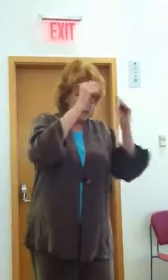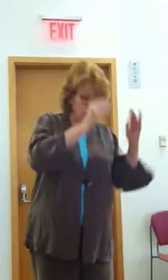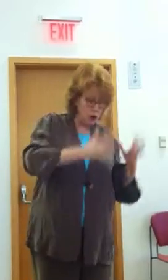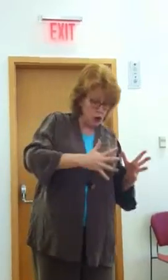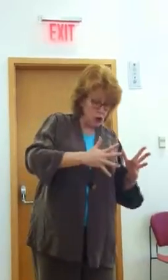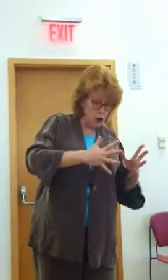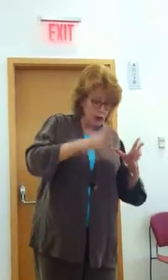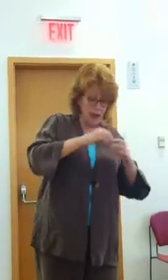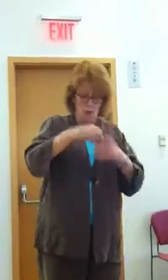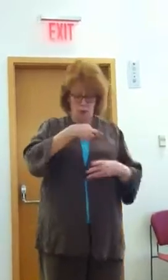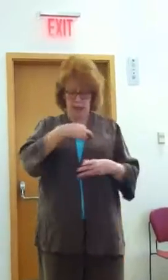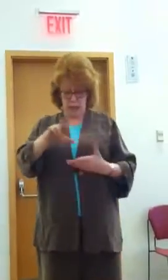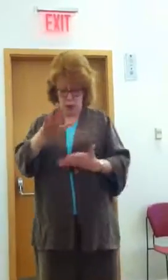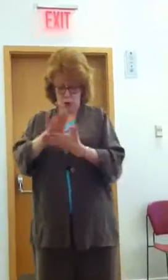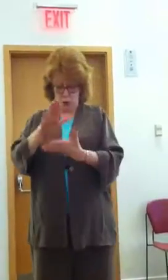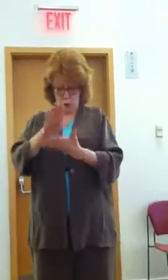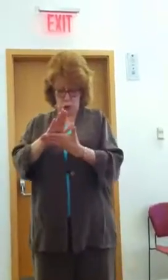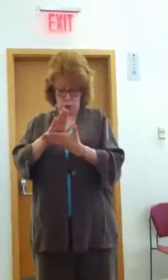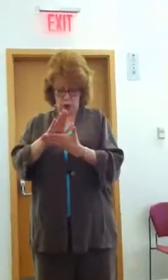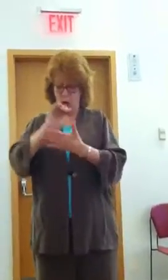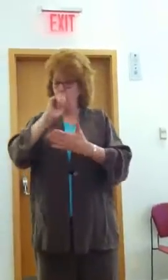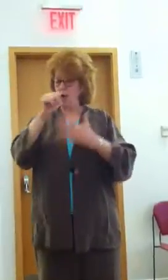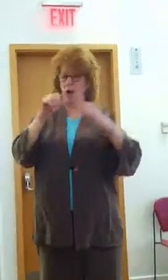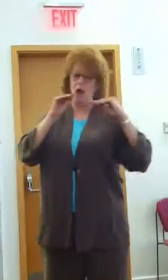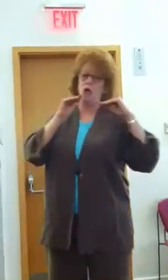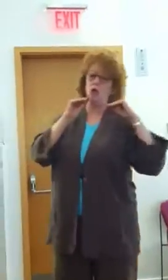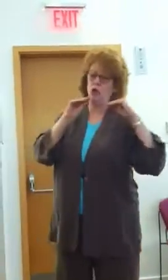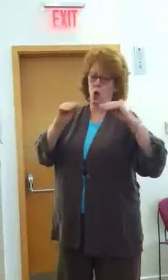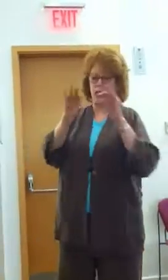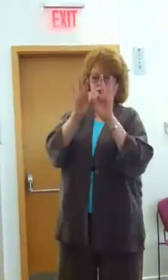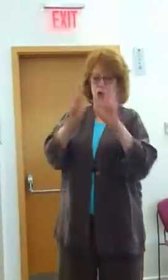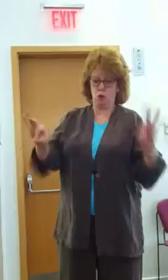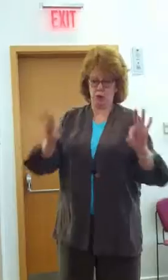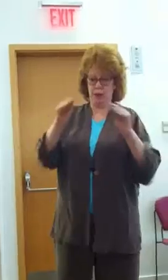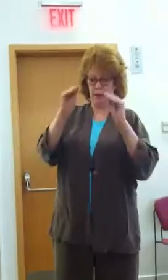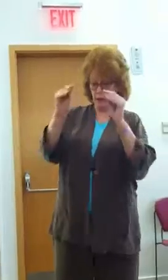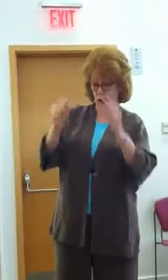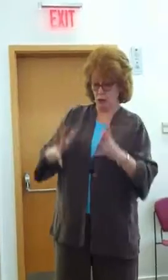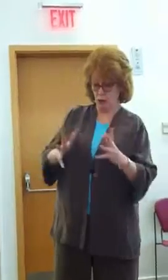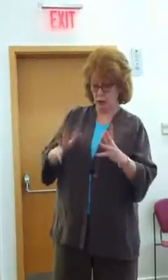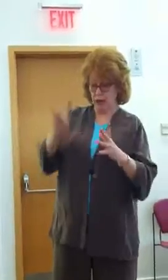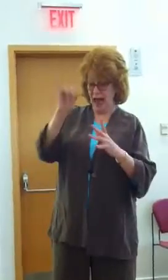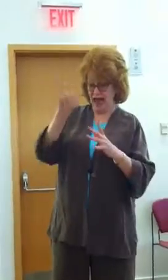congregational religious schools are not formally trained teachers, it's a challenge for them to